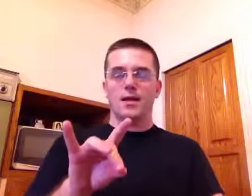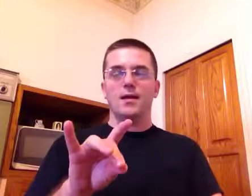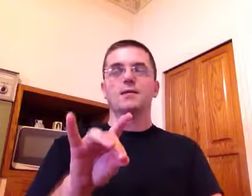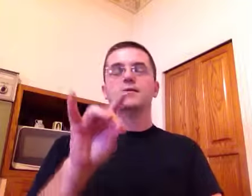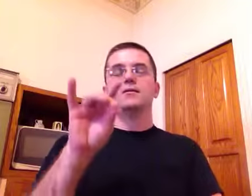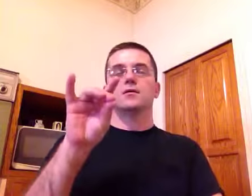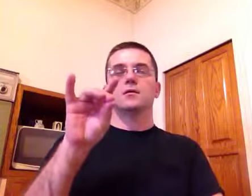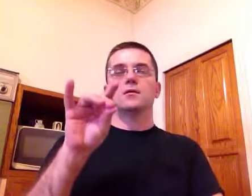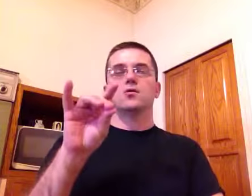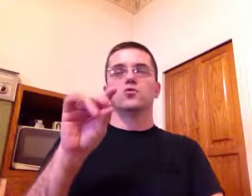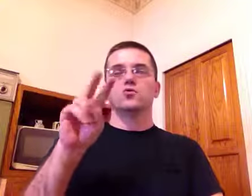888-22-piece,